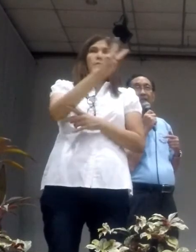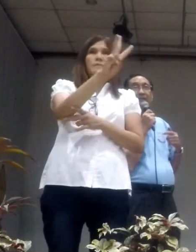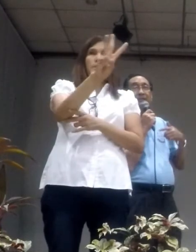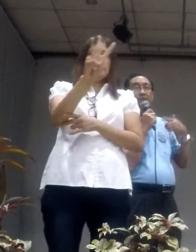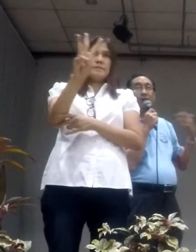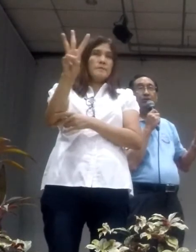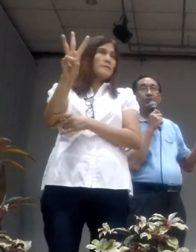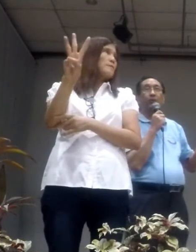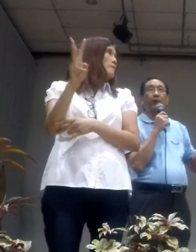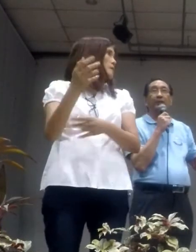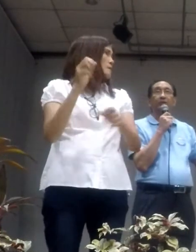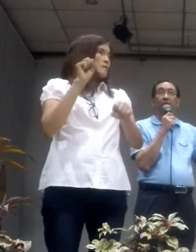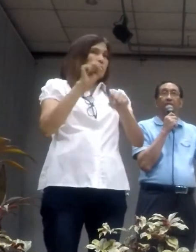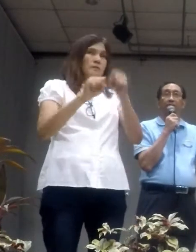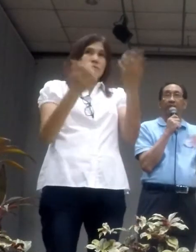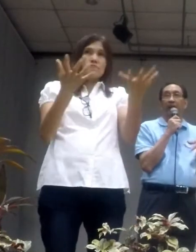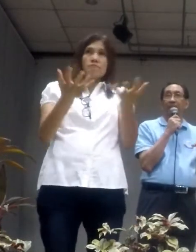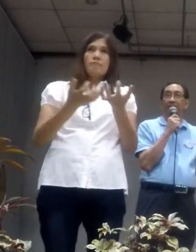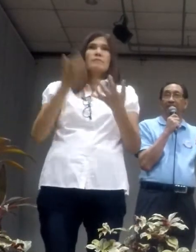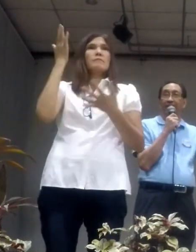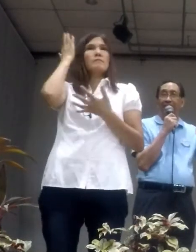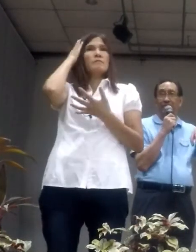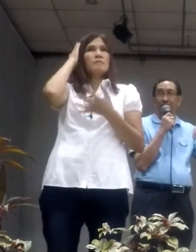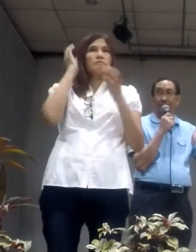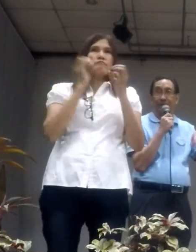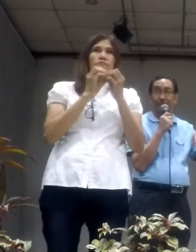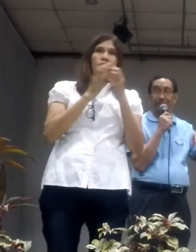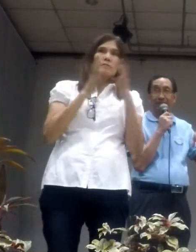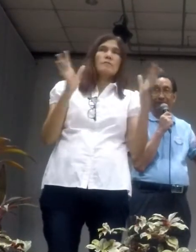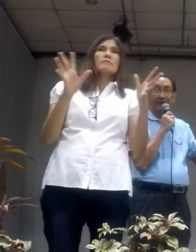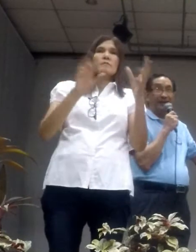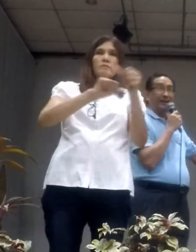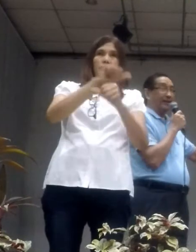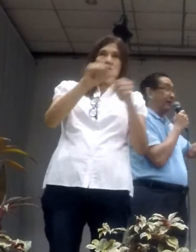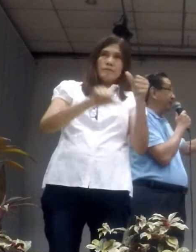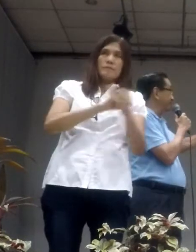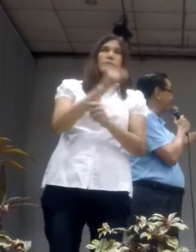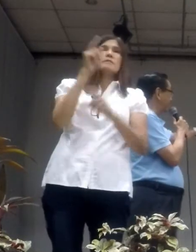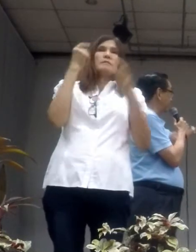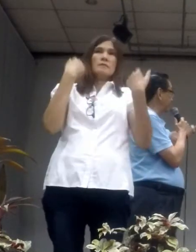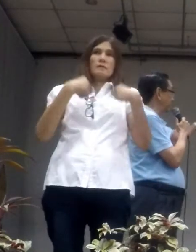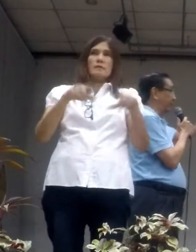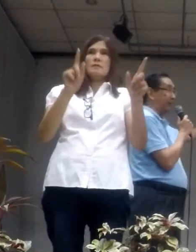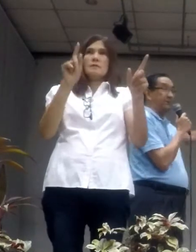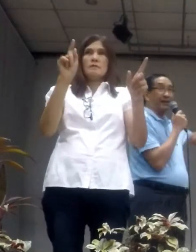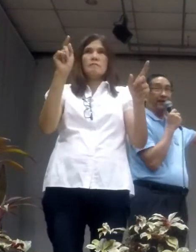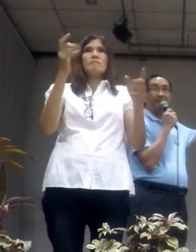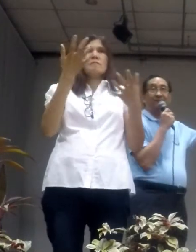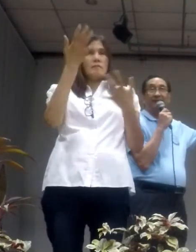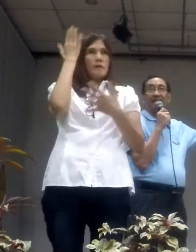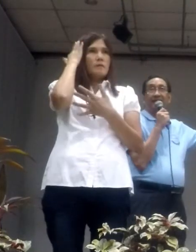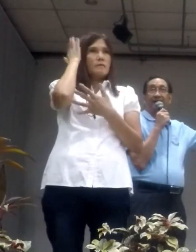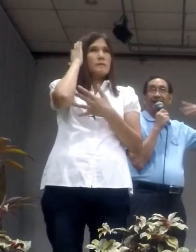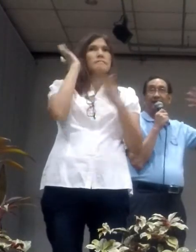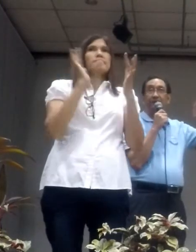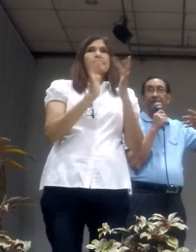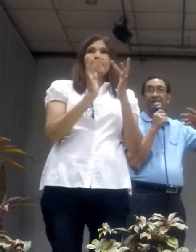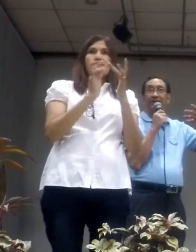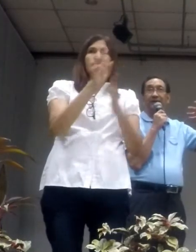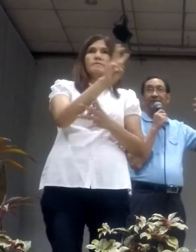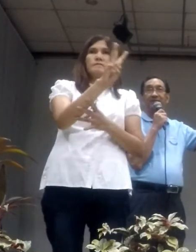that those who want to know more about our association can get into the website in